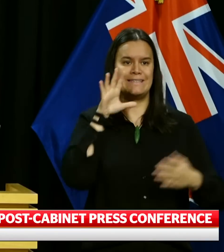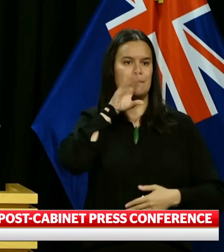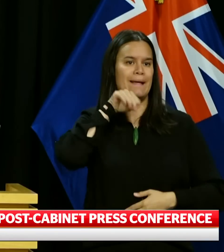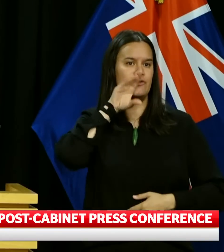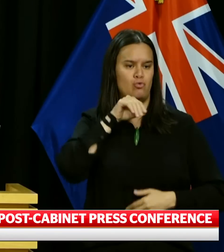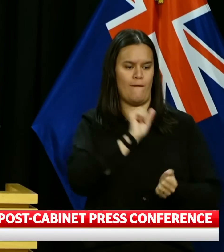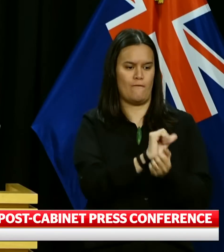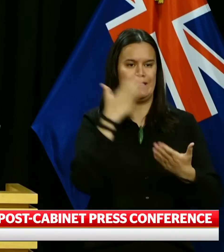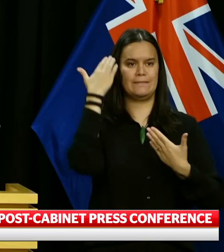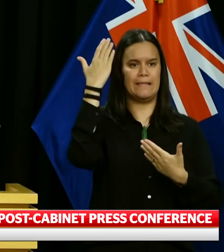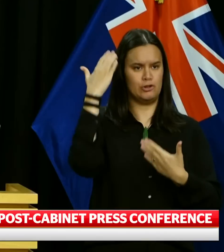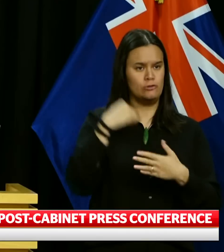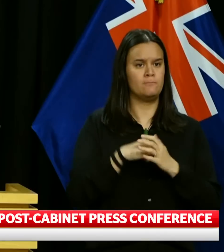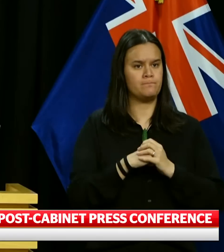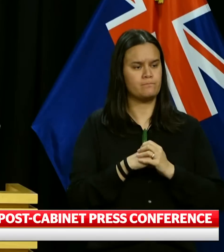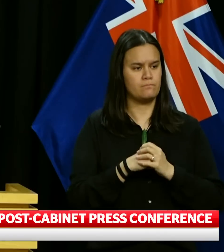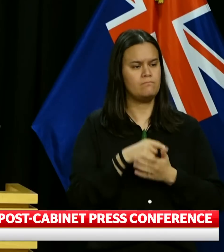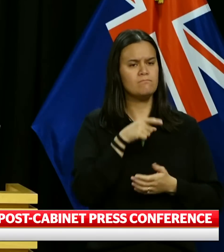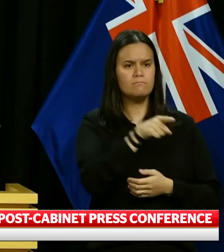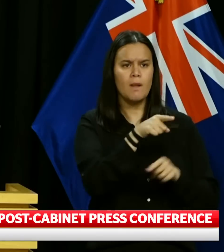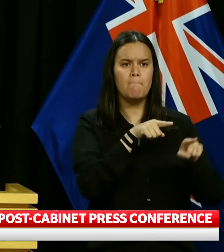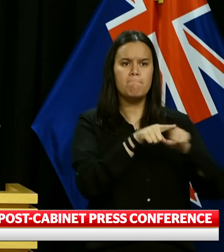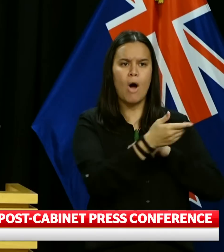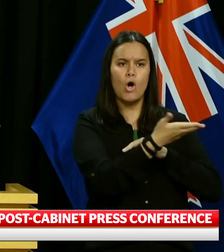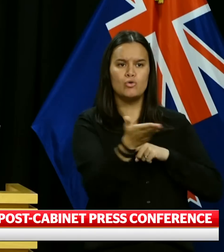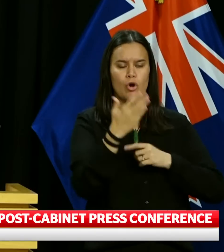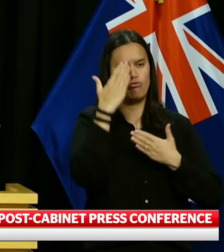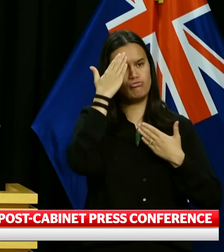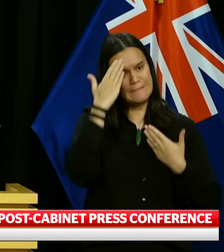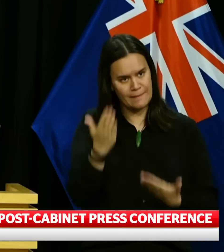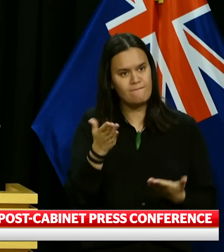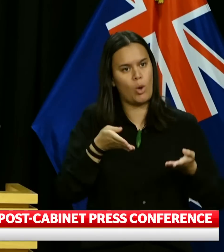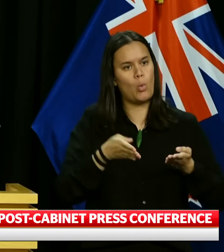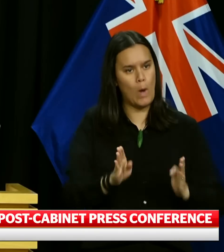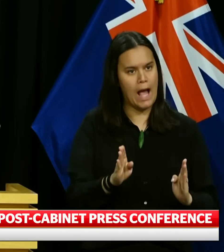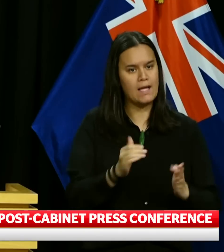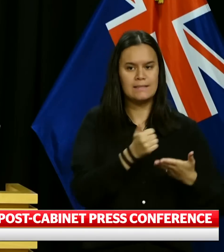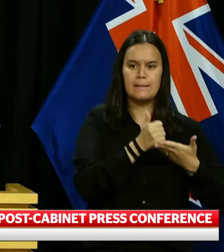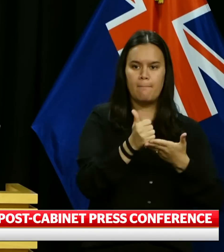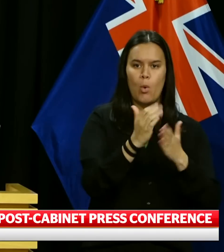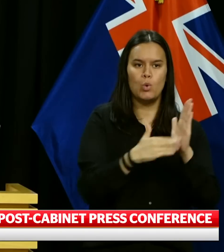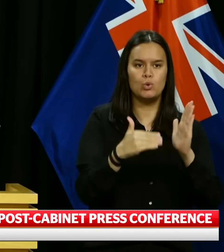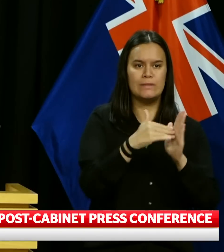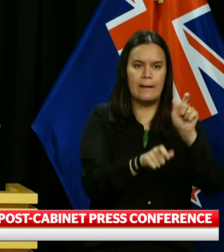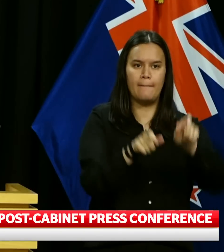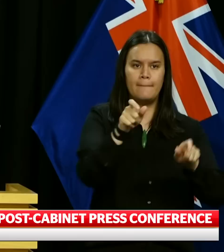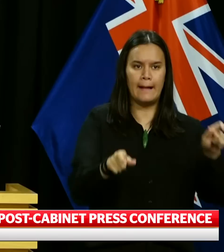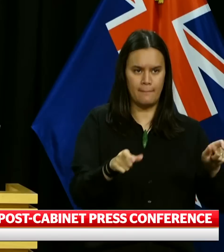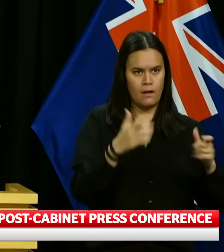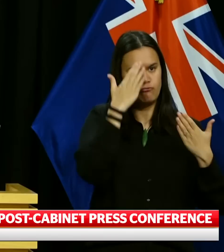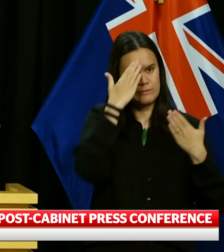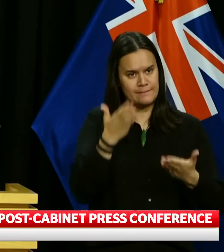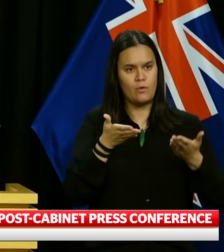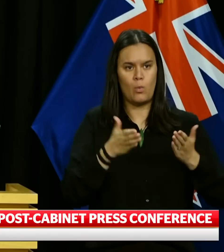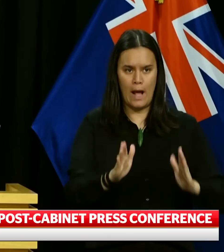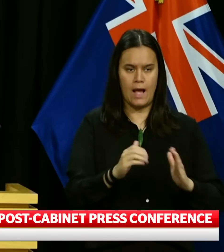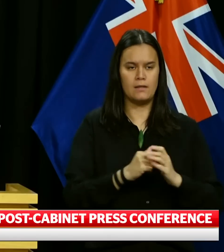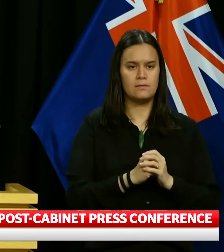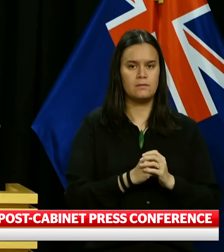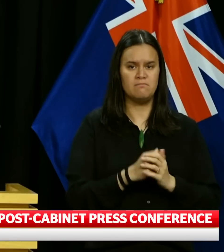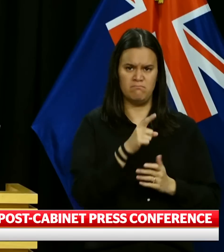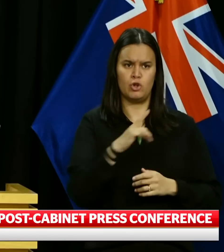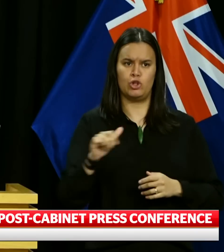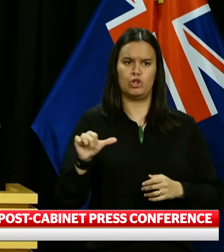respectful and that was about supporting other fellow New Zealanders. And I think that that is something that we